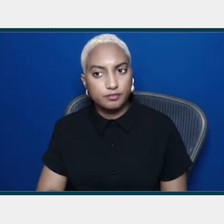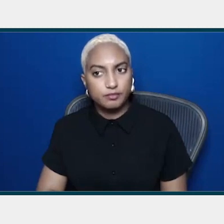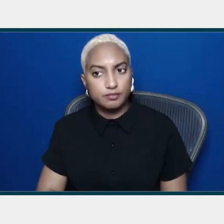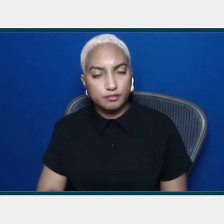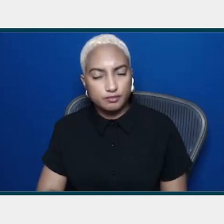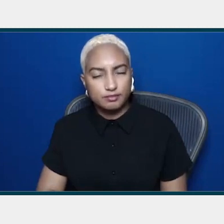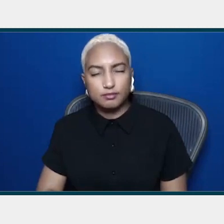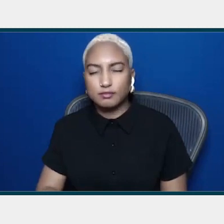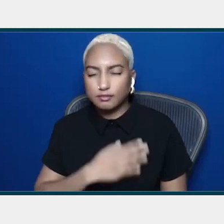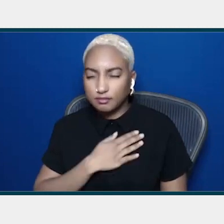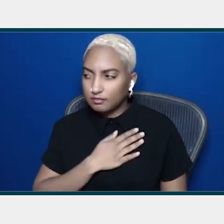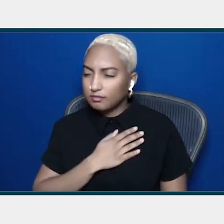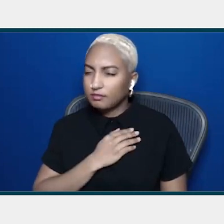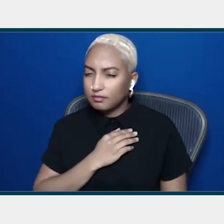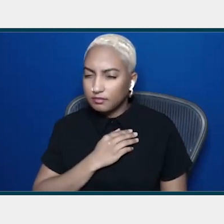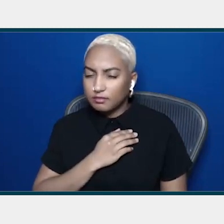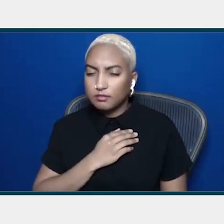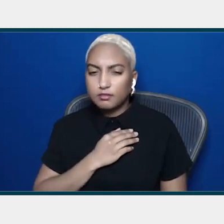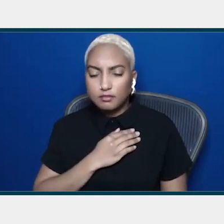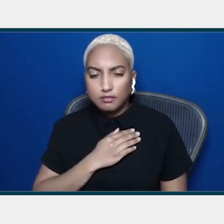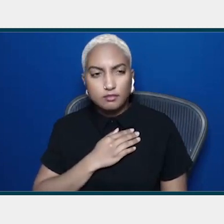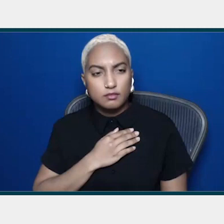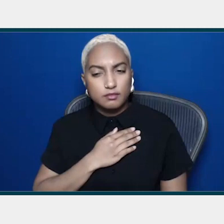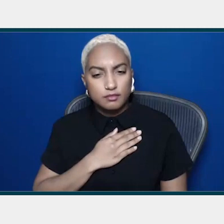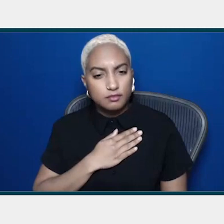Let's burn some shit down.